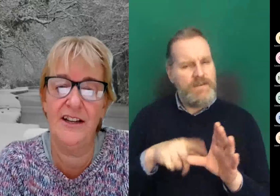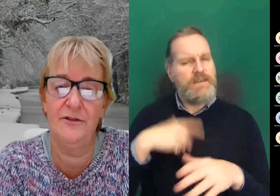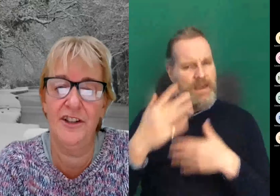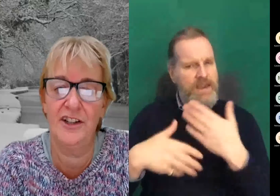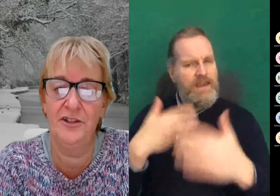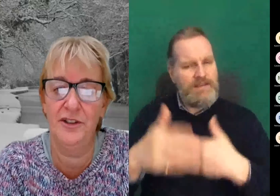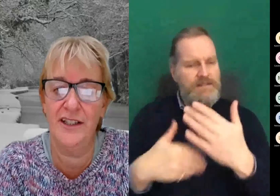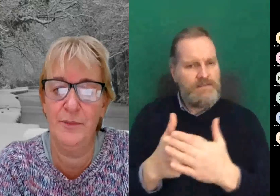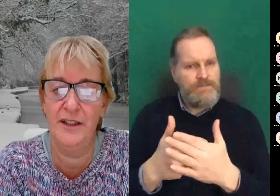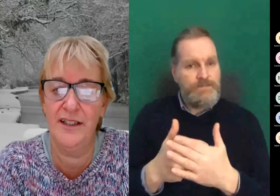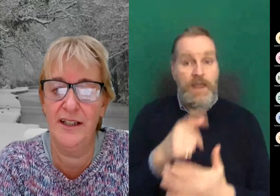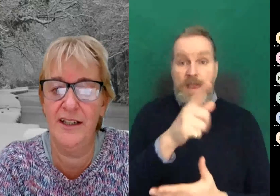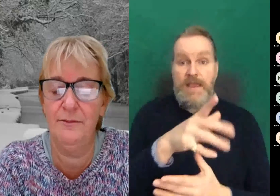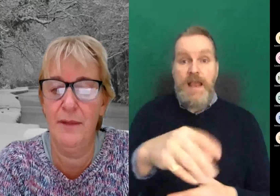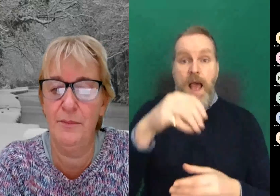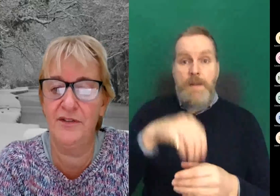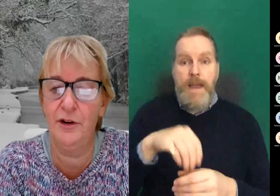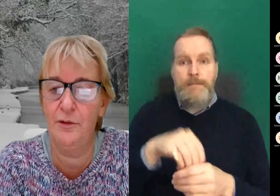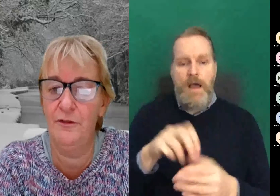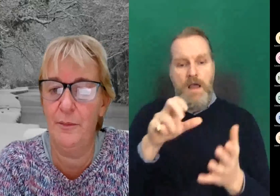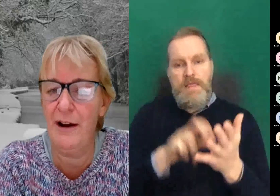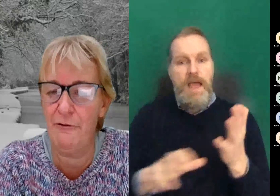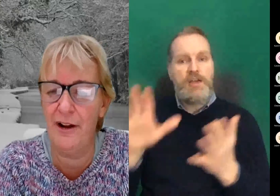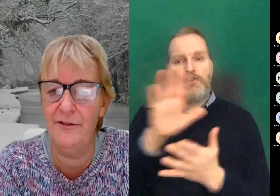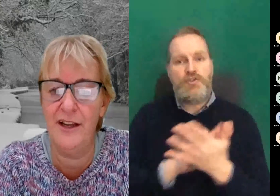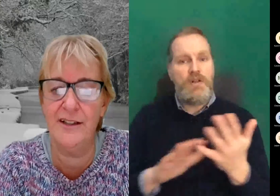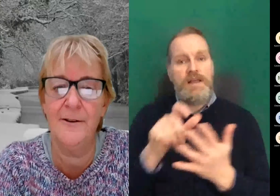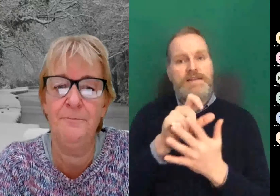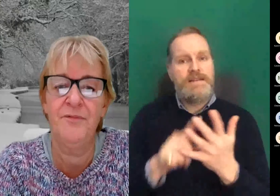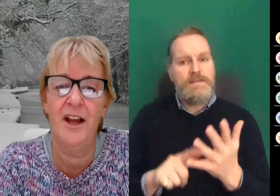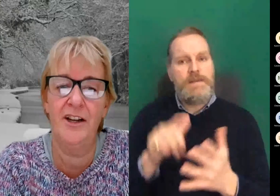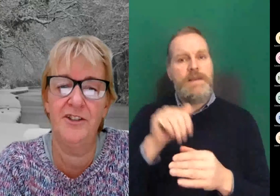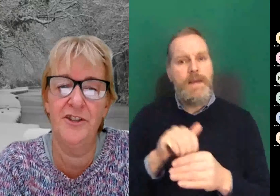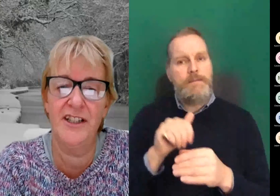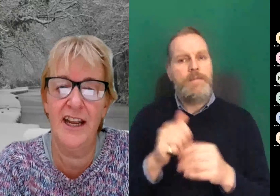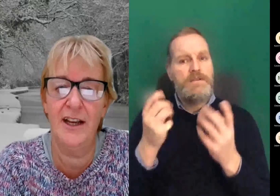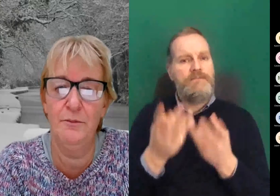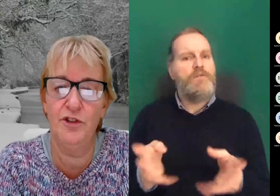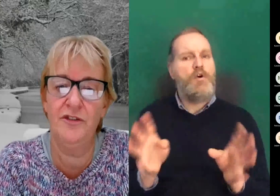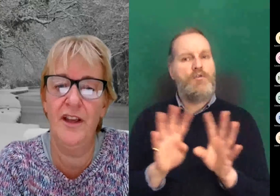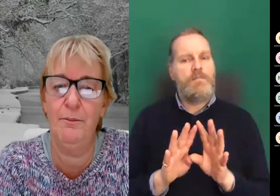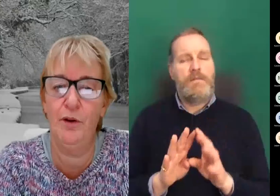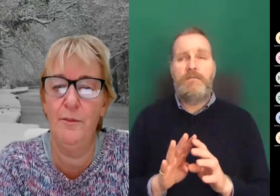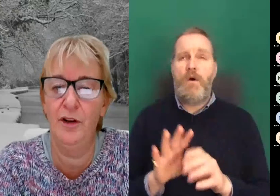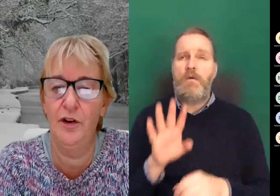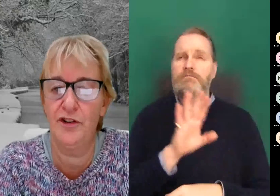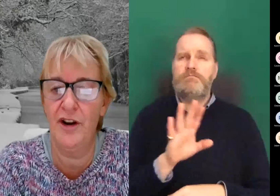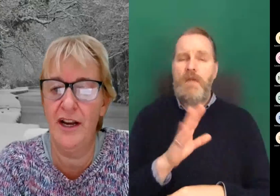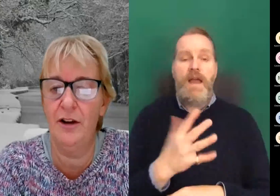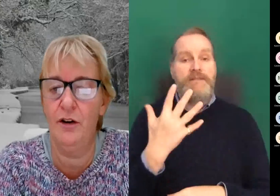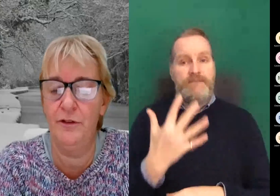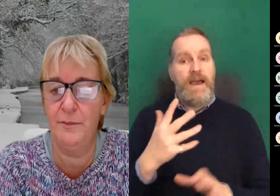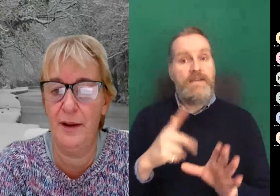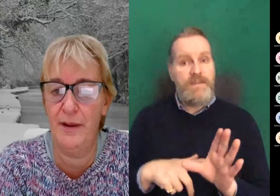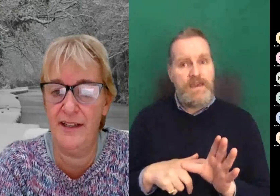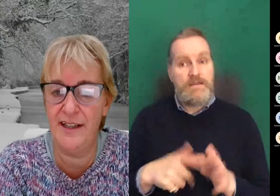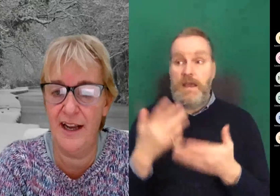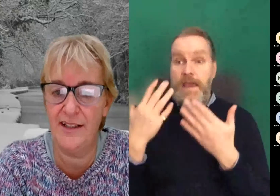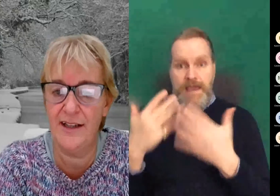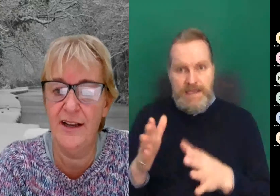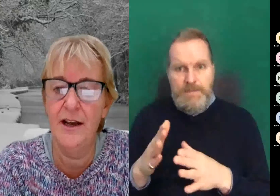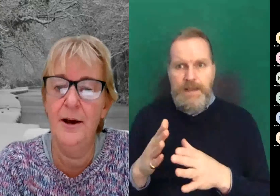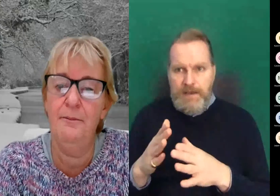as I said, of the National Disability Members Forum for about 5 years and has undertaken much of the employment law training offered